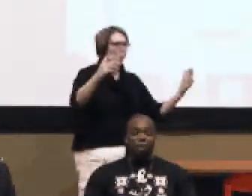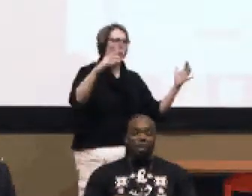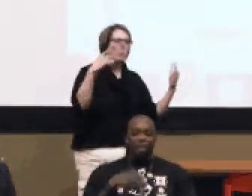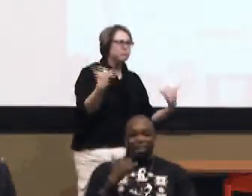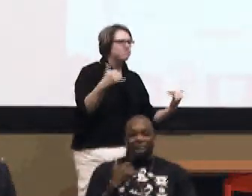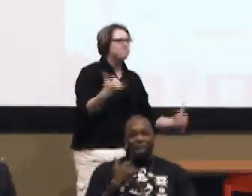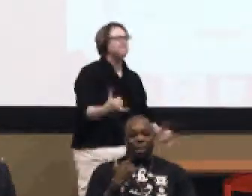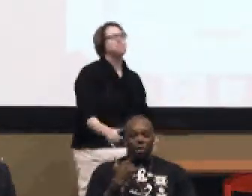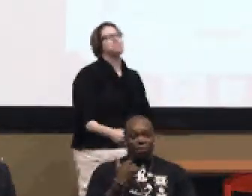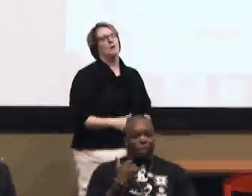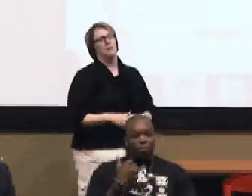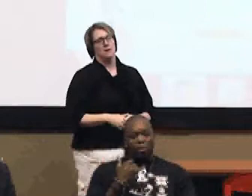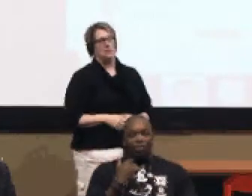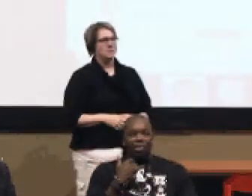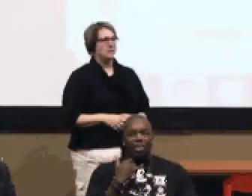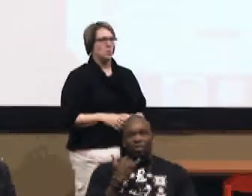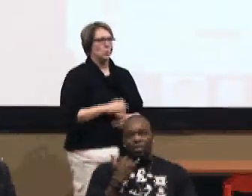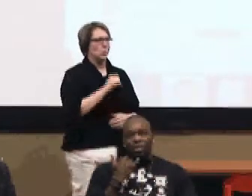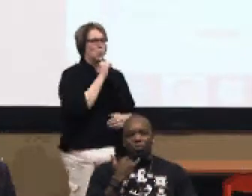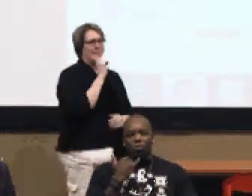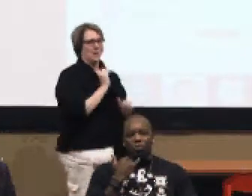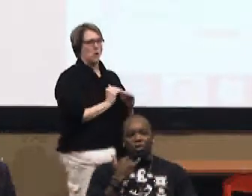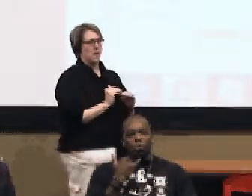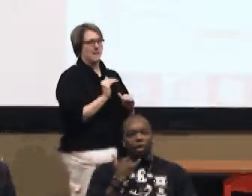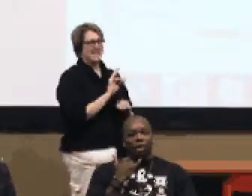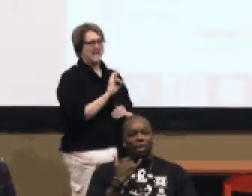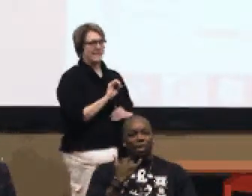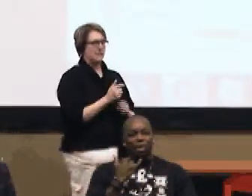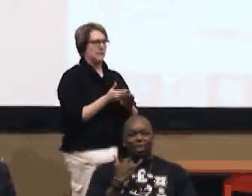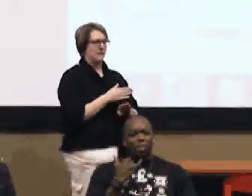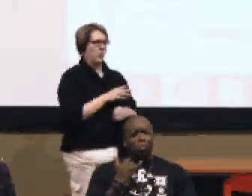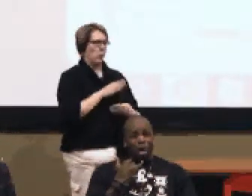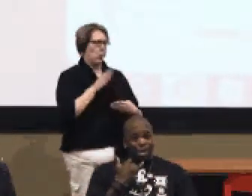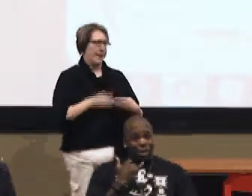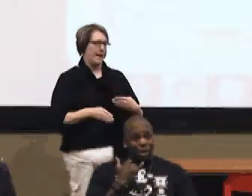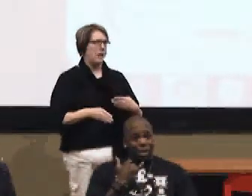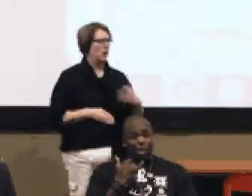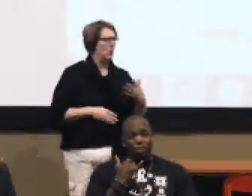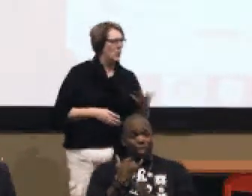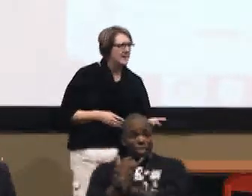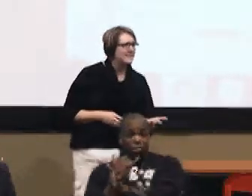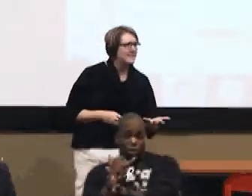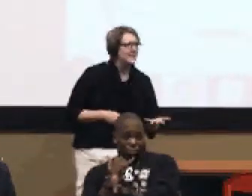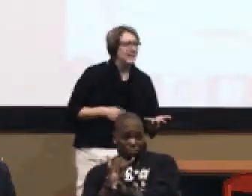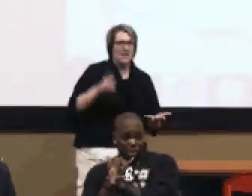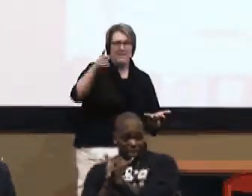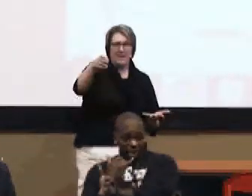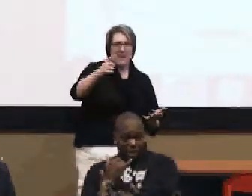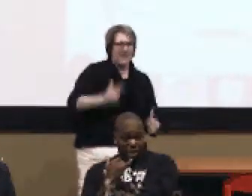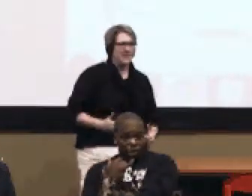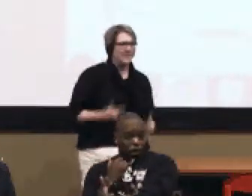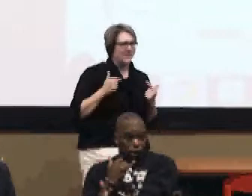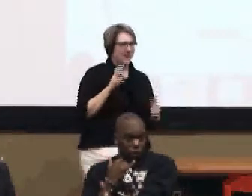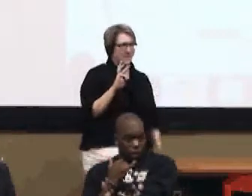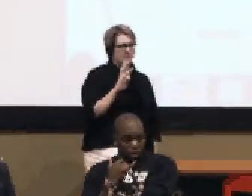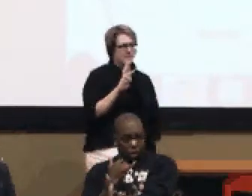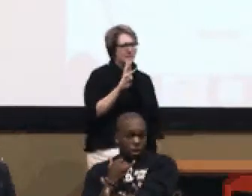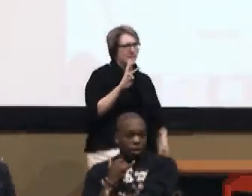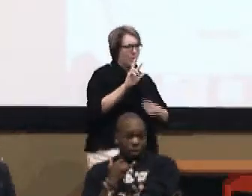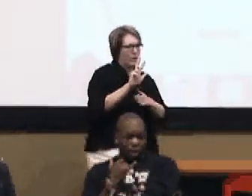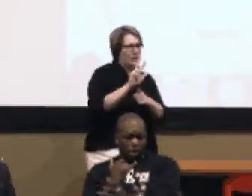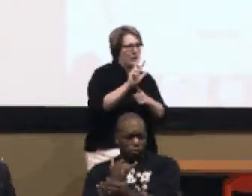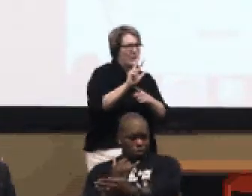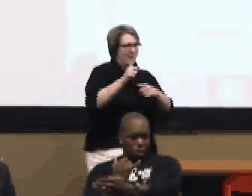some stuff. We don't come above the 70s before the weekend. What? So they live on 63rd